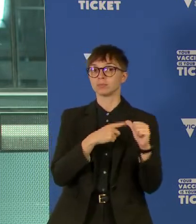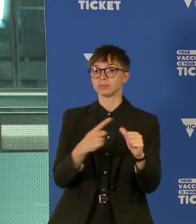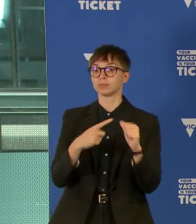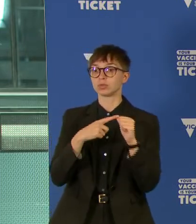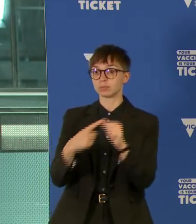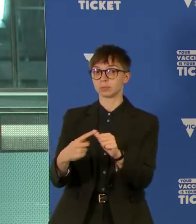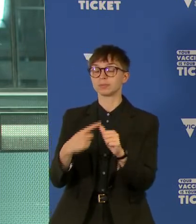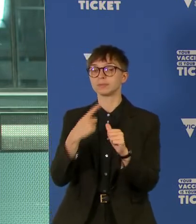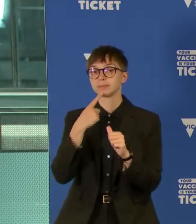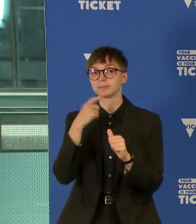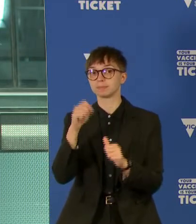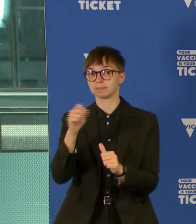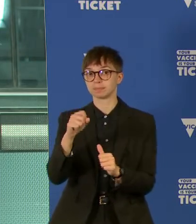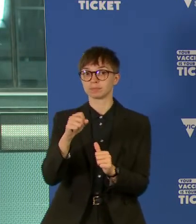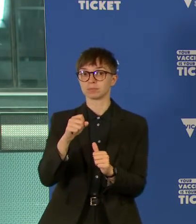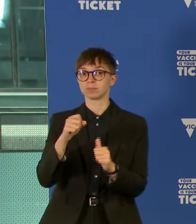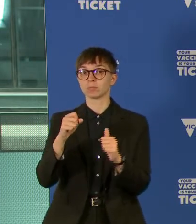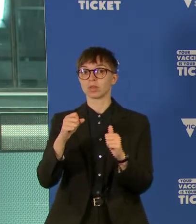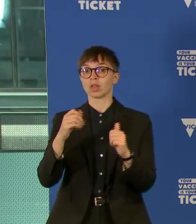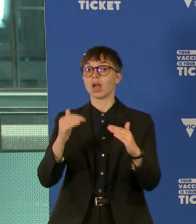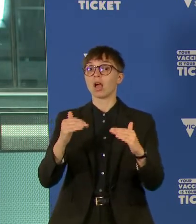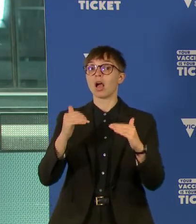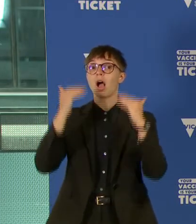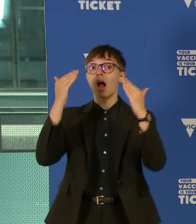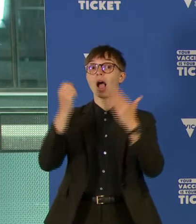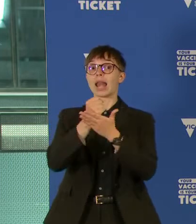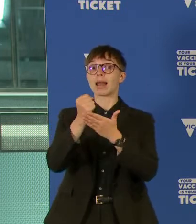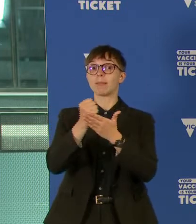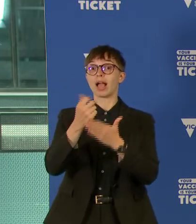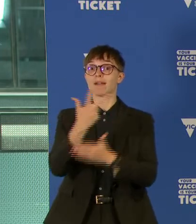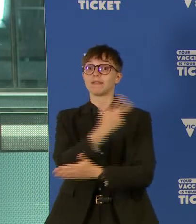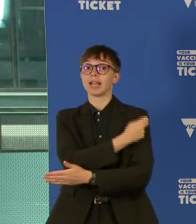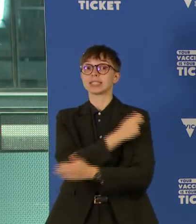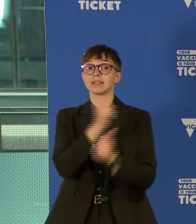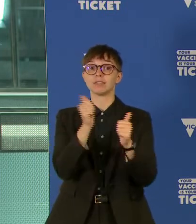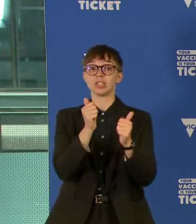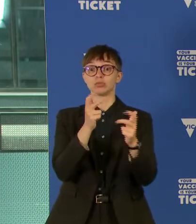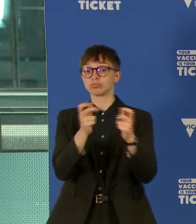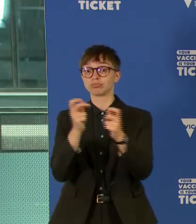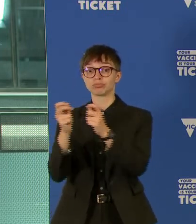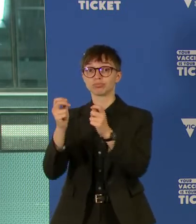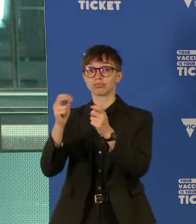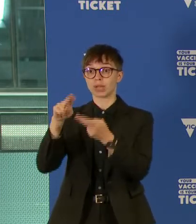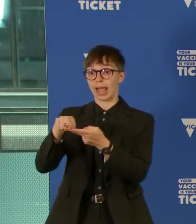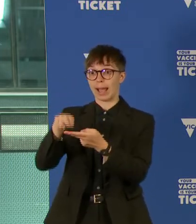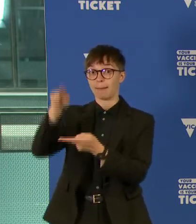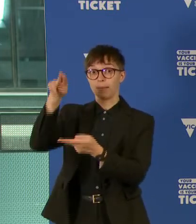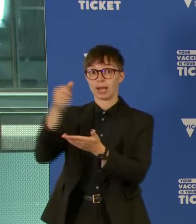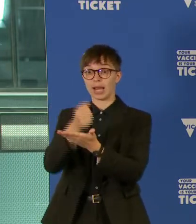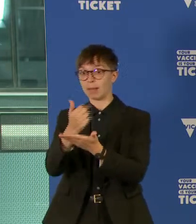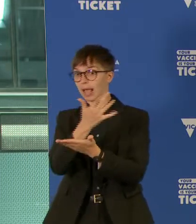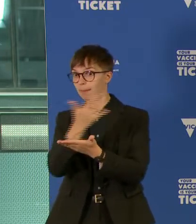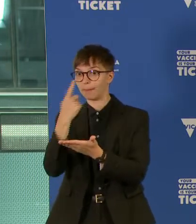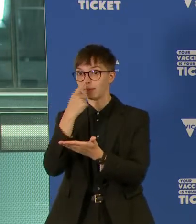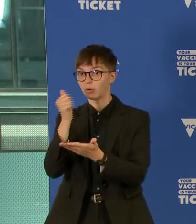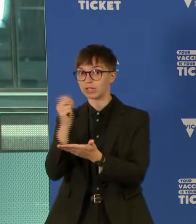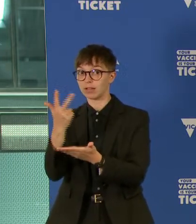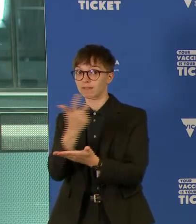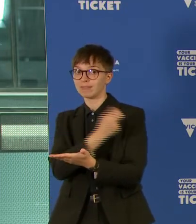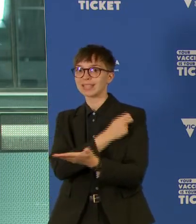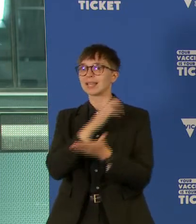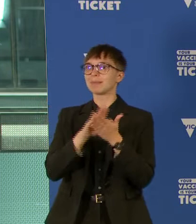of vaccinations give us the bedrock of certainty that allows us to take these measures